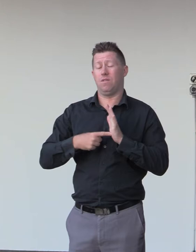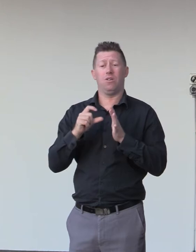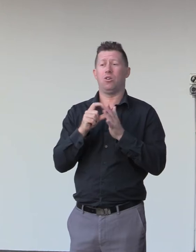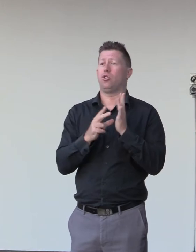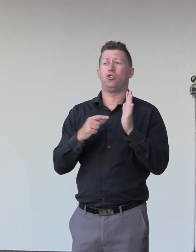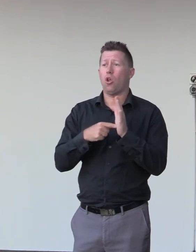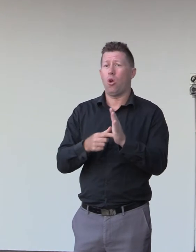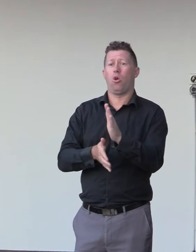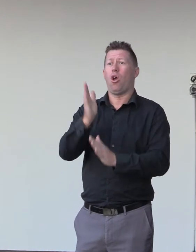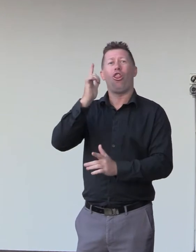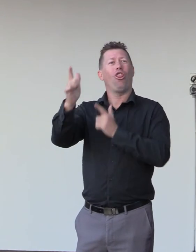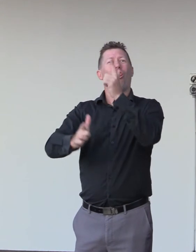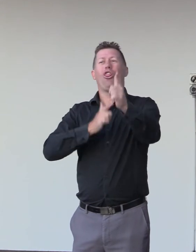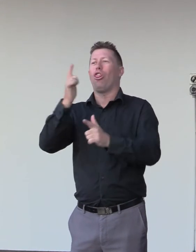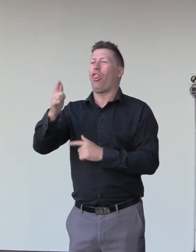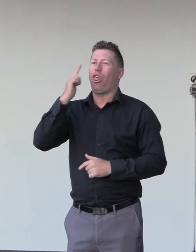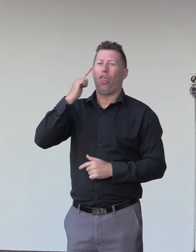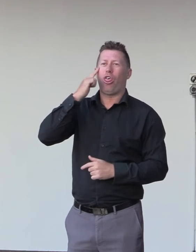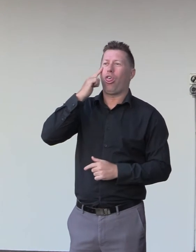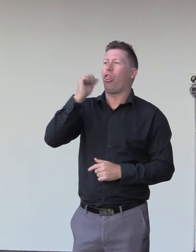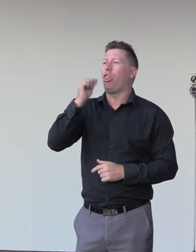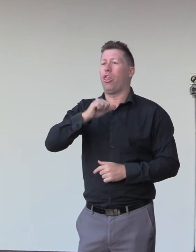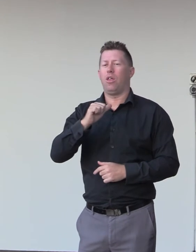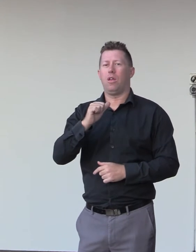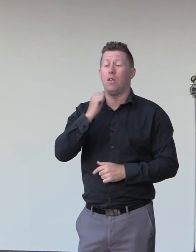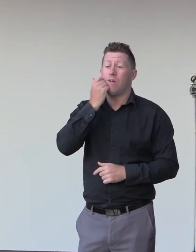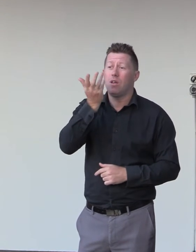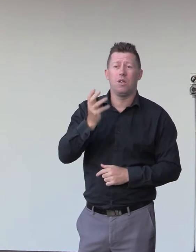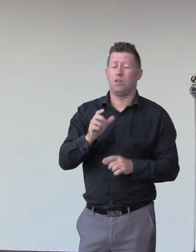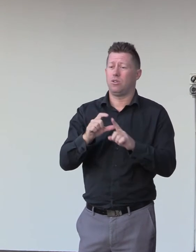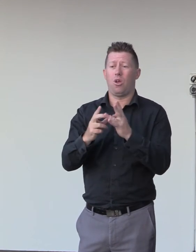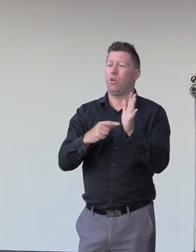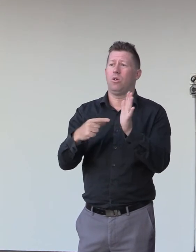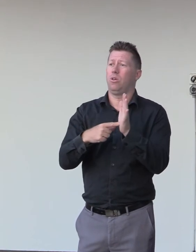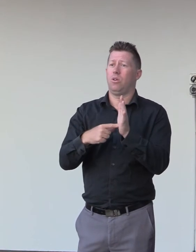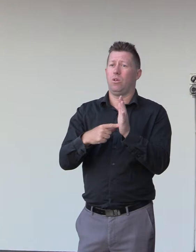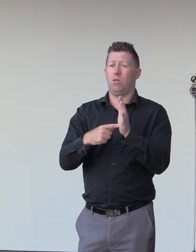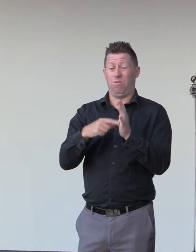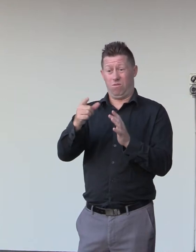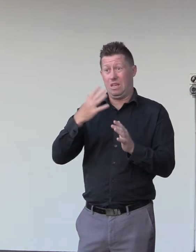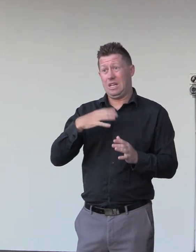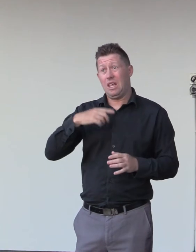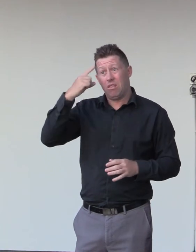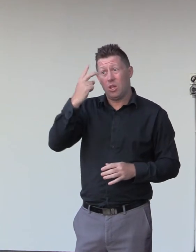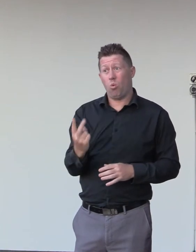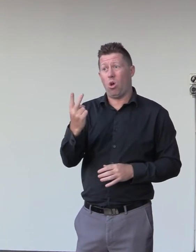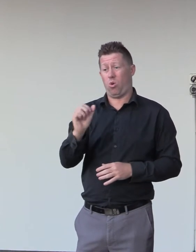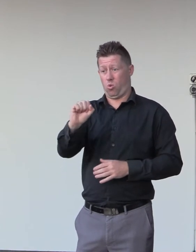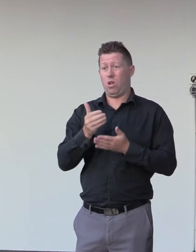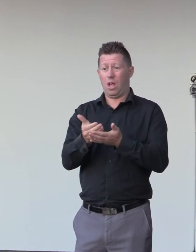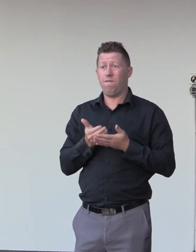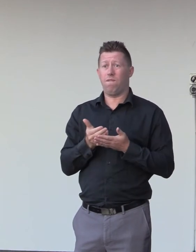in the north of the state, and certainly not over the next few days. Please consider your safety and the safety of others.